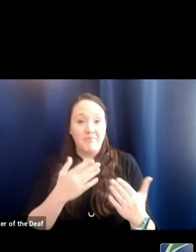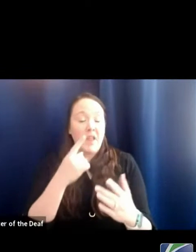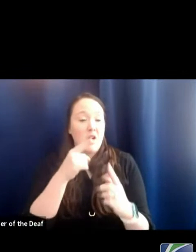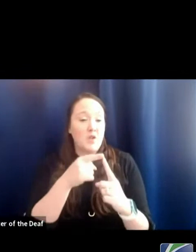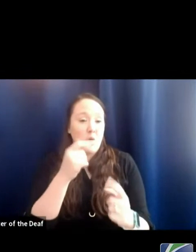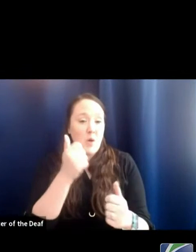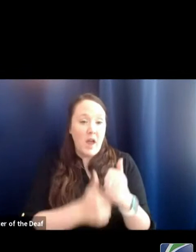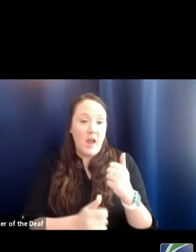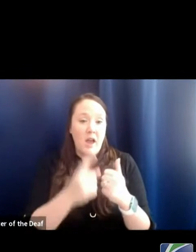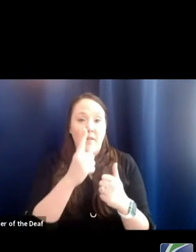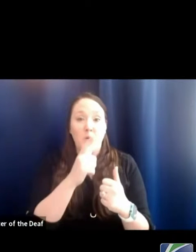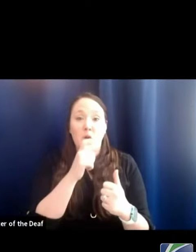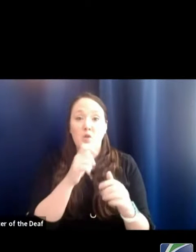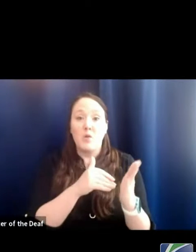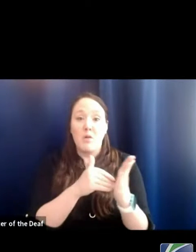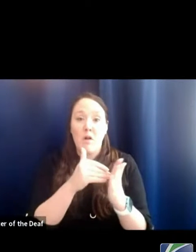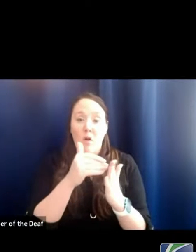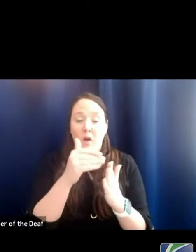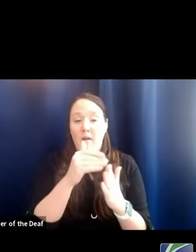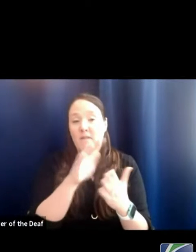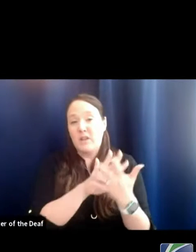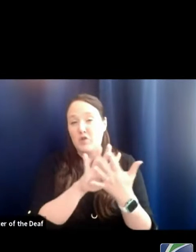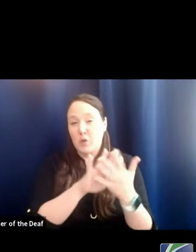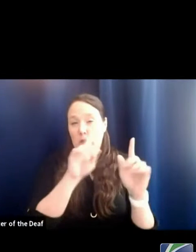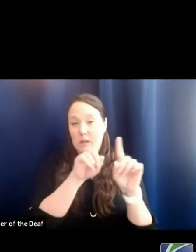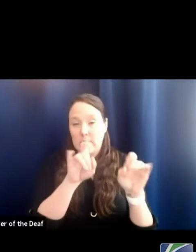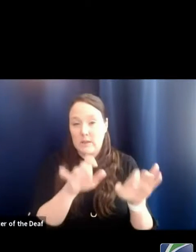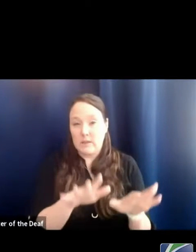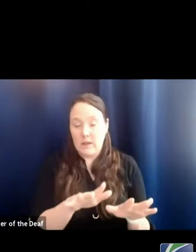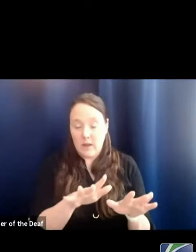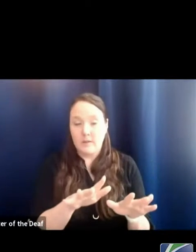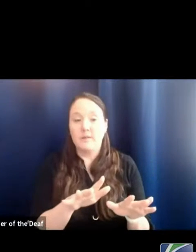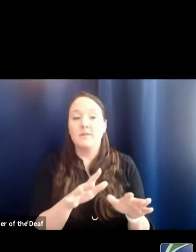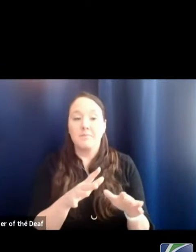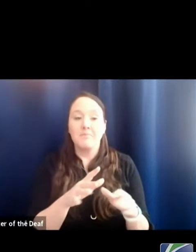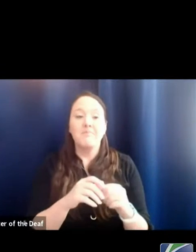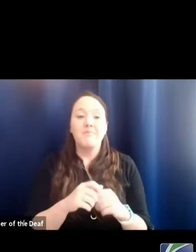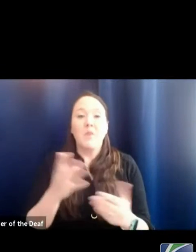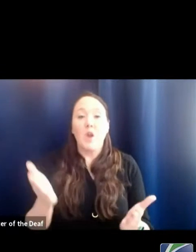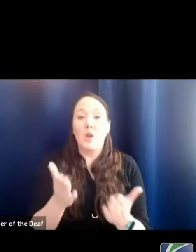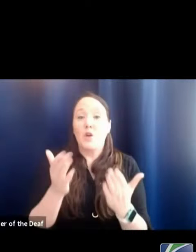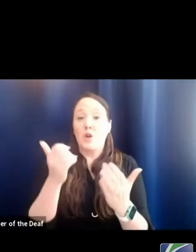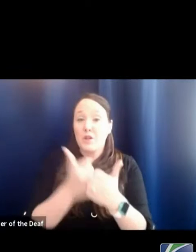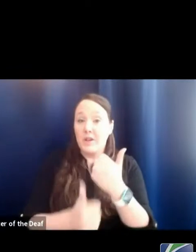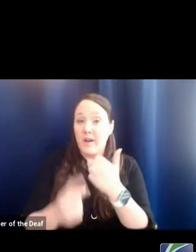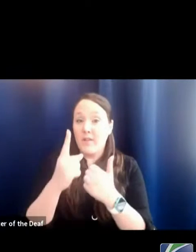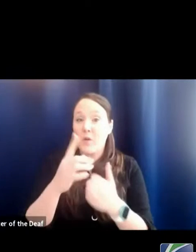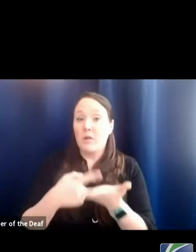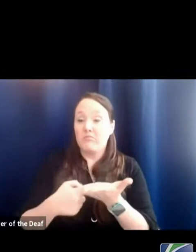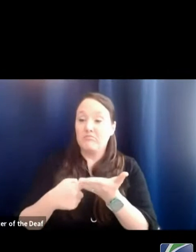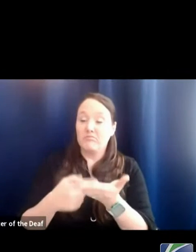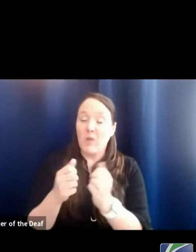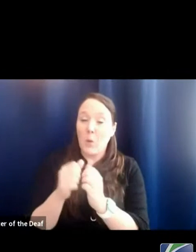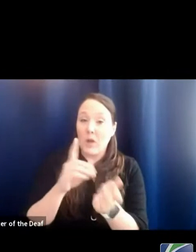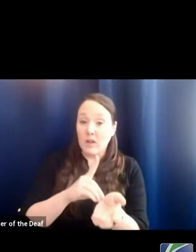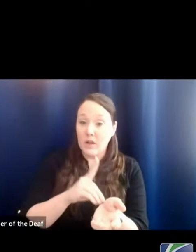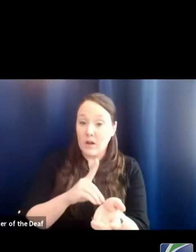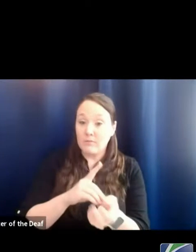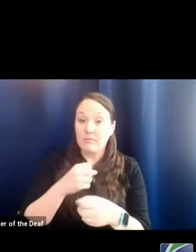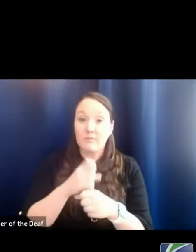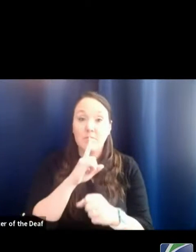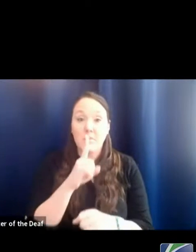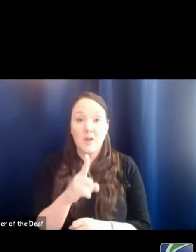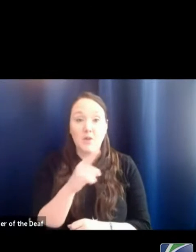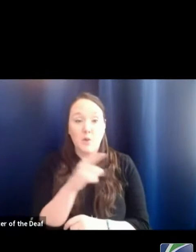get their regular health screenings. We want to encourage everyone to talk to their medical providers to ensure you are maintaining